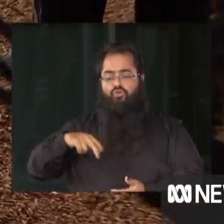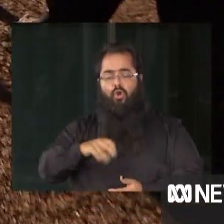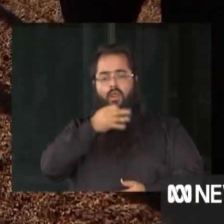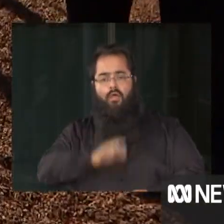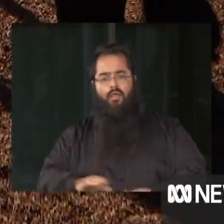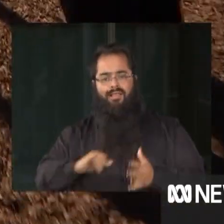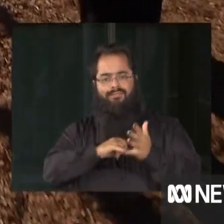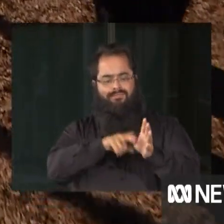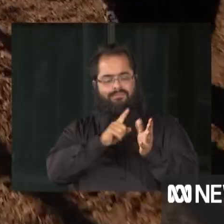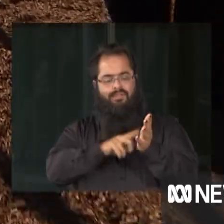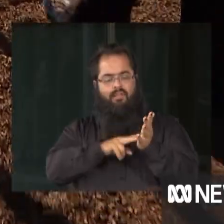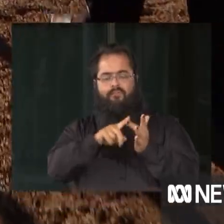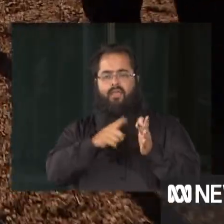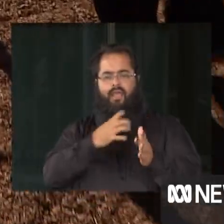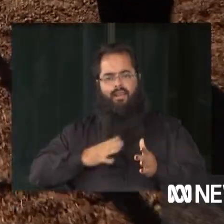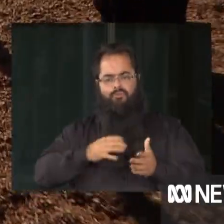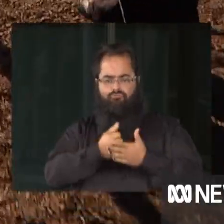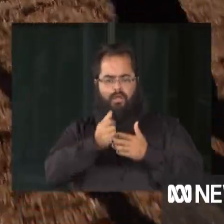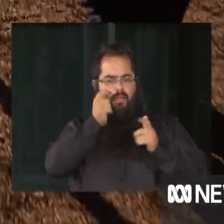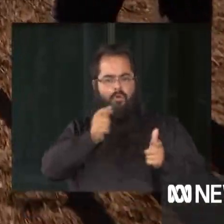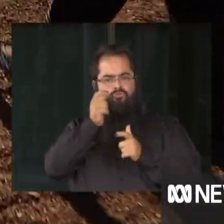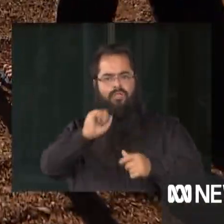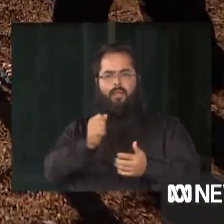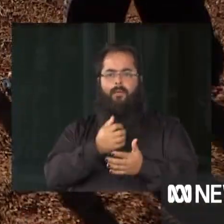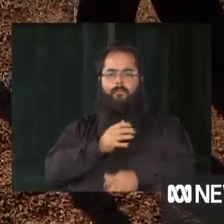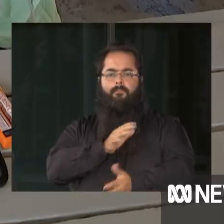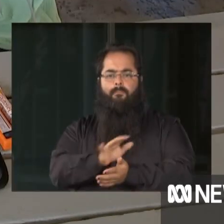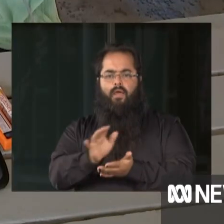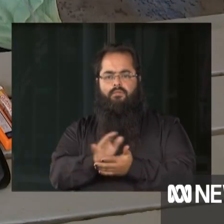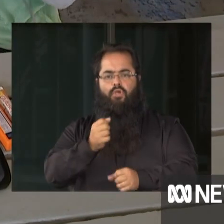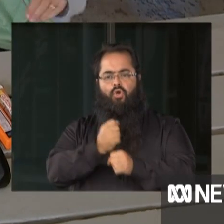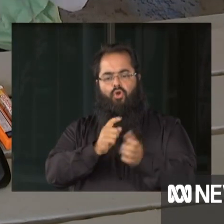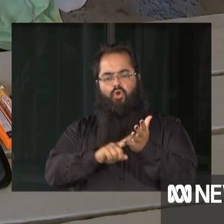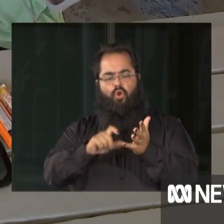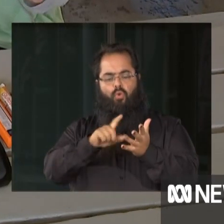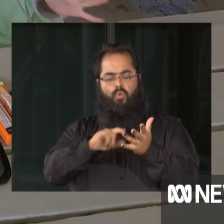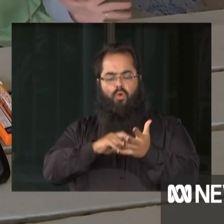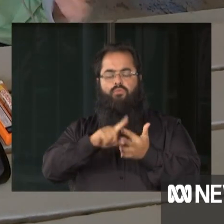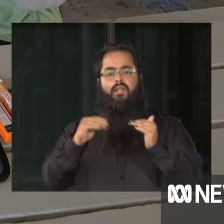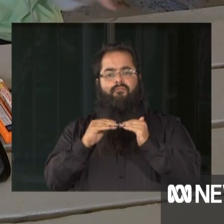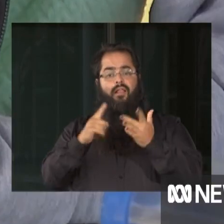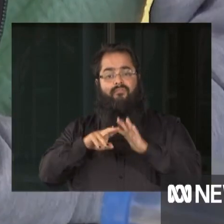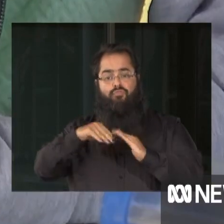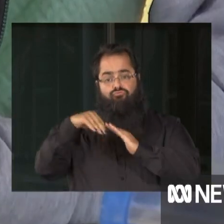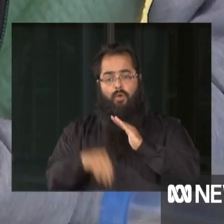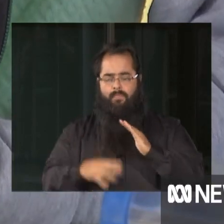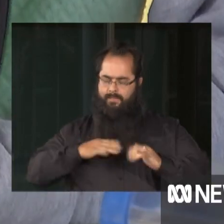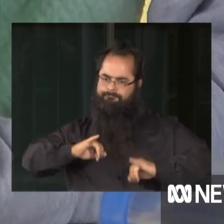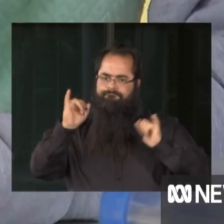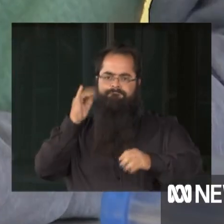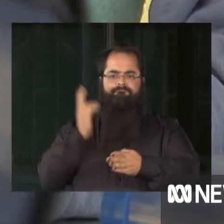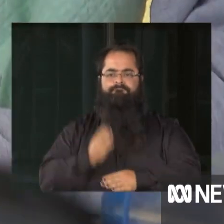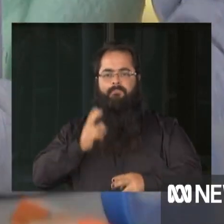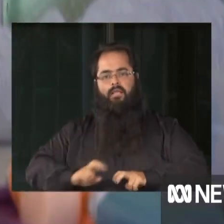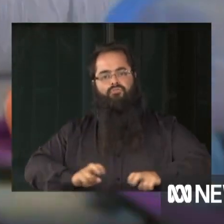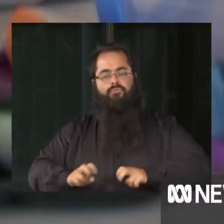it. Toddler Sylvia needs regular monitoring of her blood glucose level. If it drops too low, urgent action